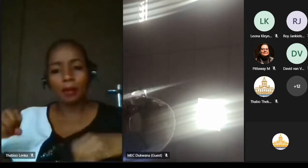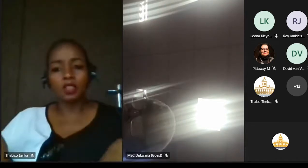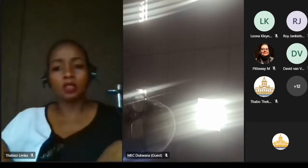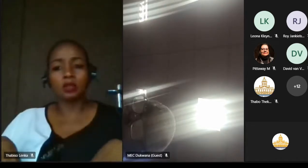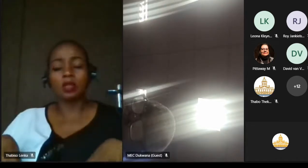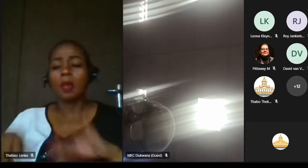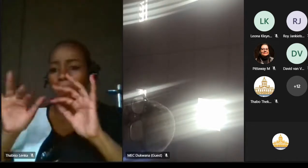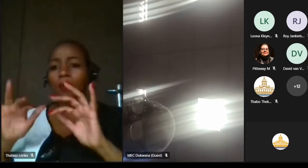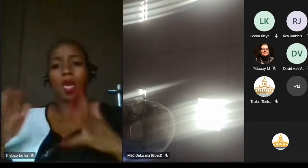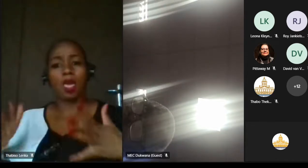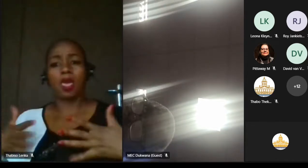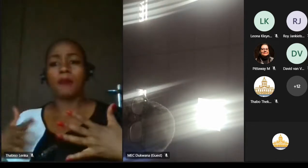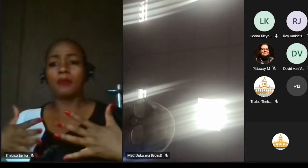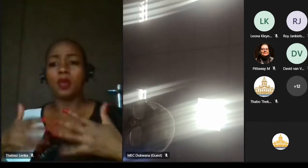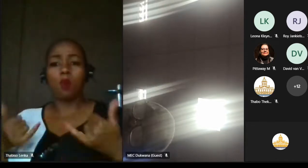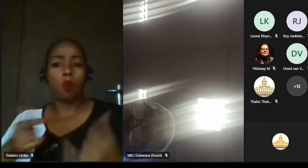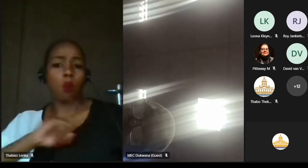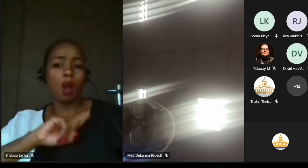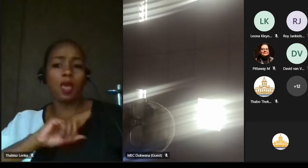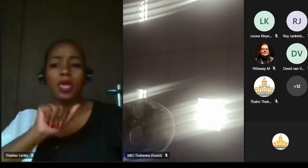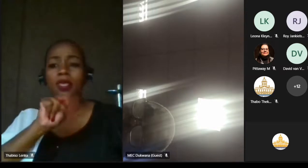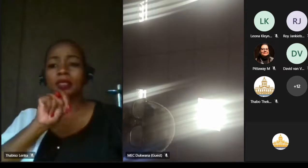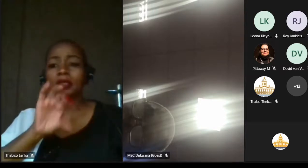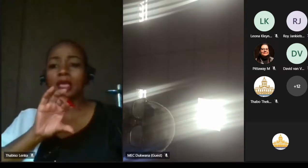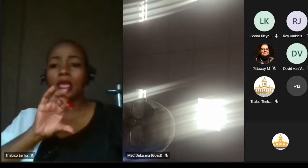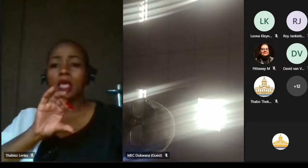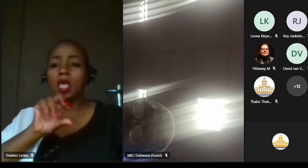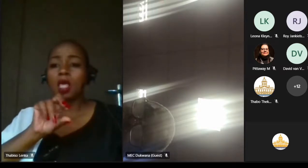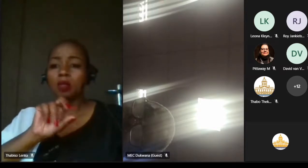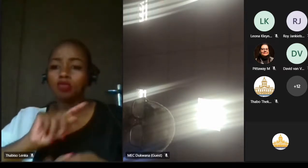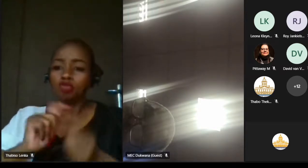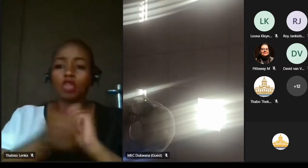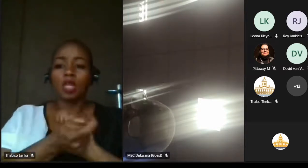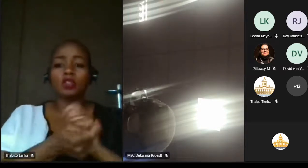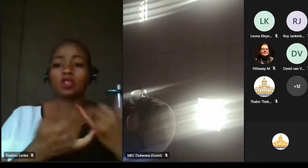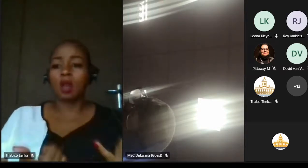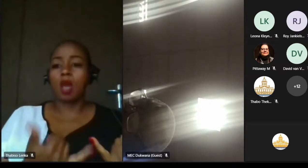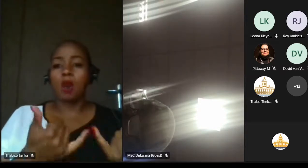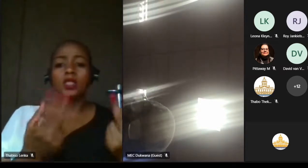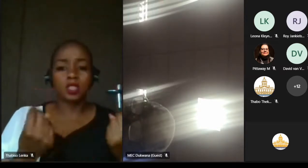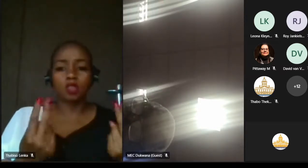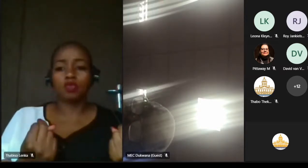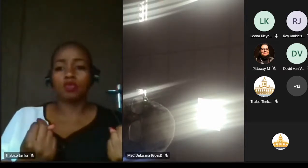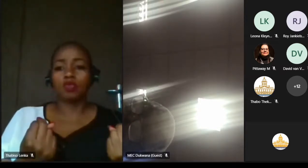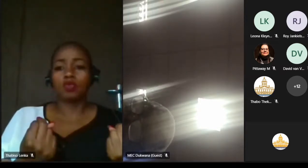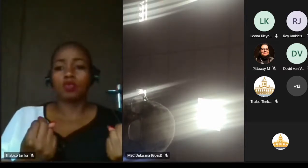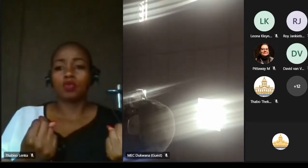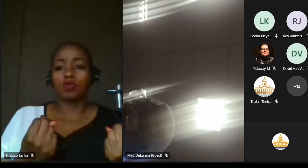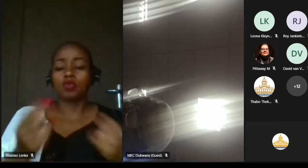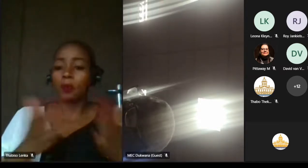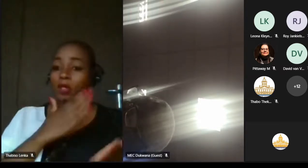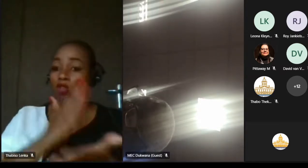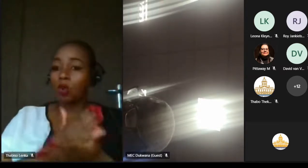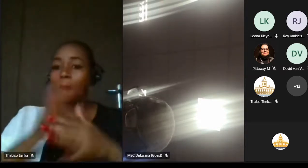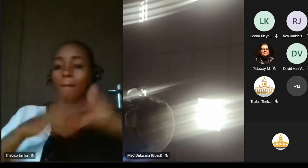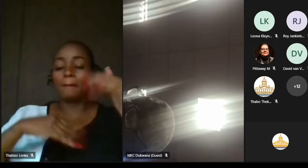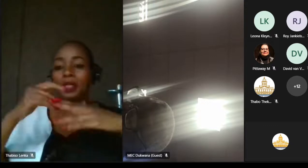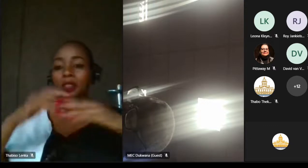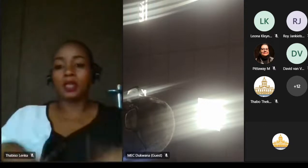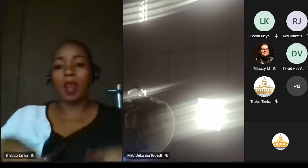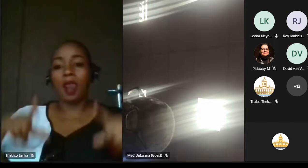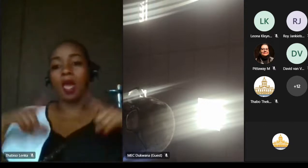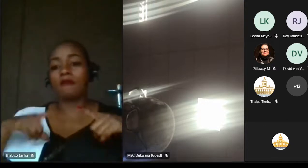happy with the renewal of the African National Congress, and therefore our nation's mission in building a better life for